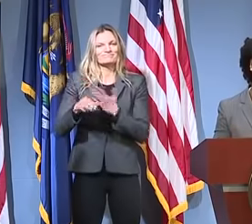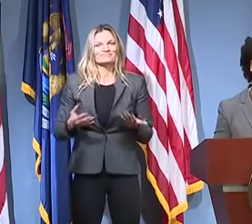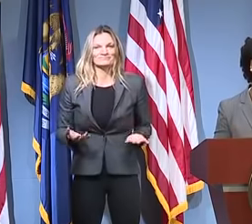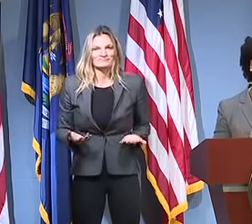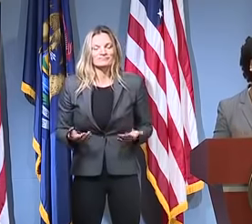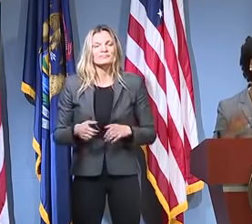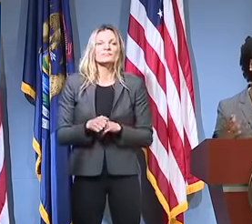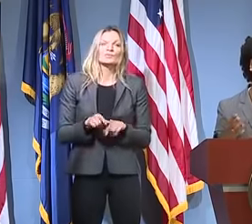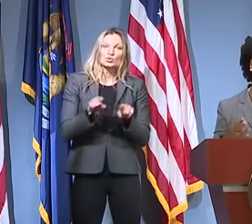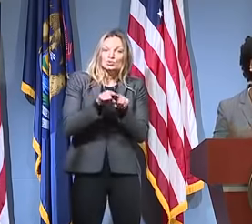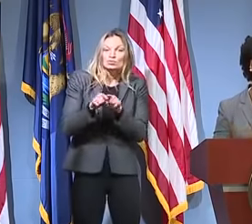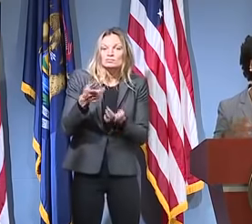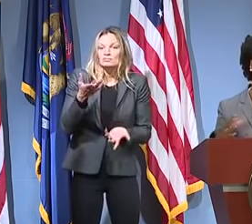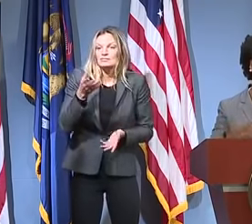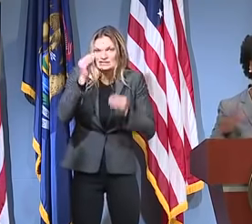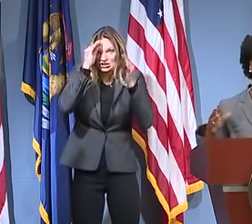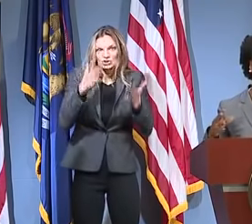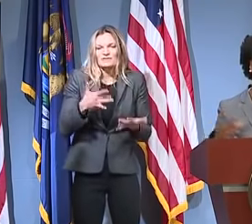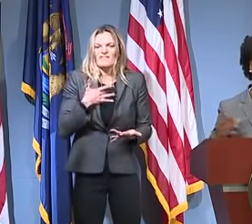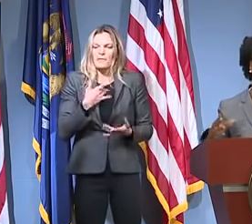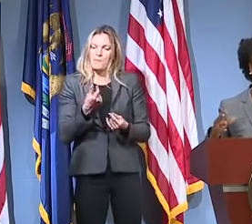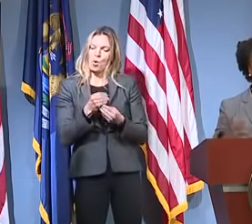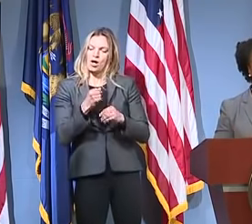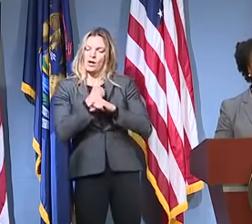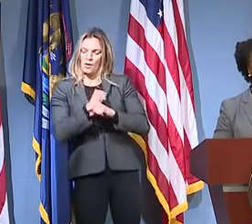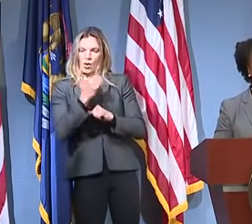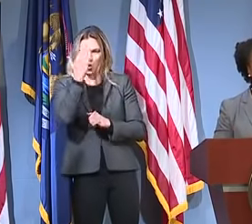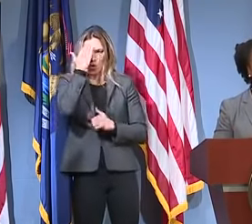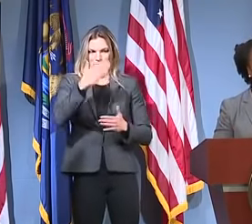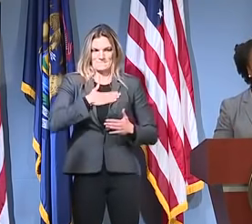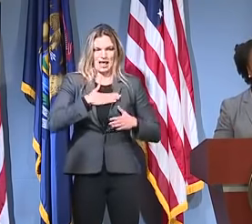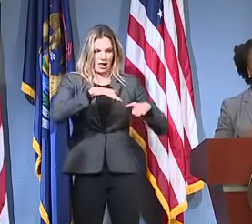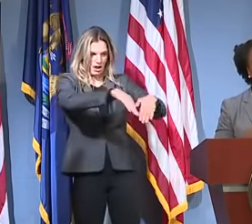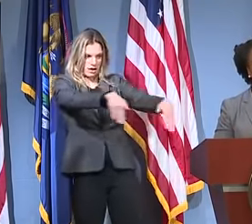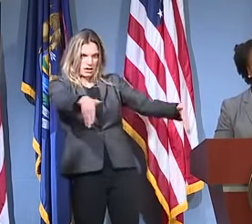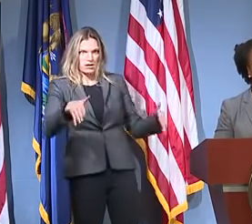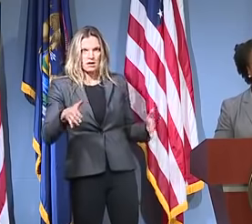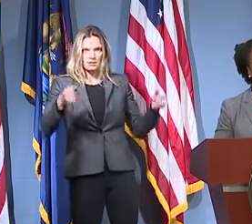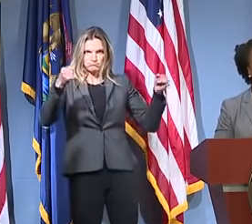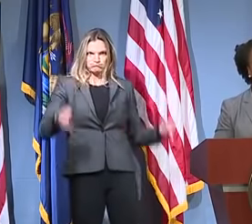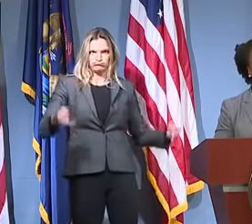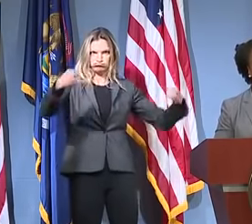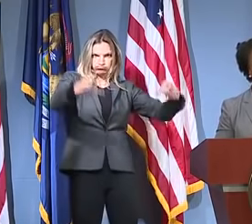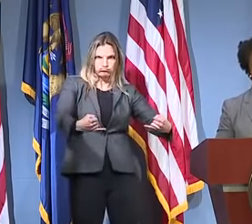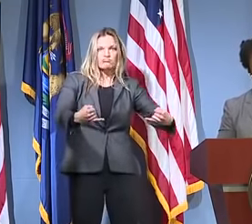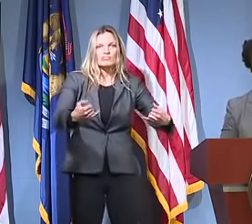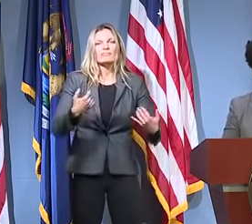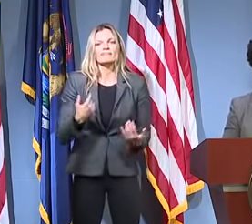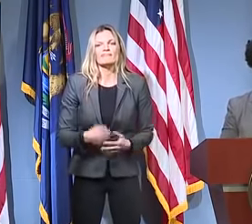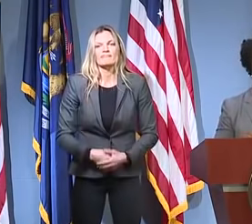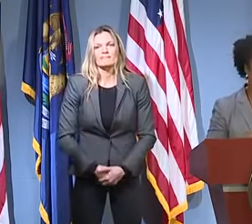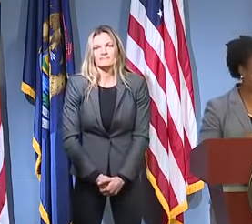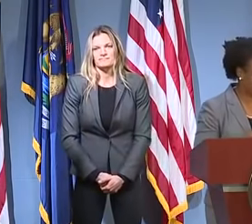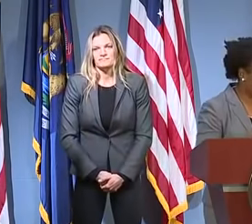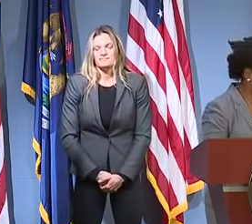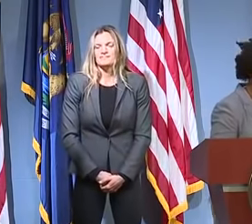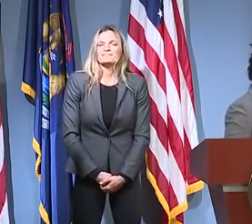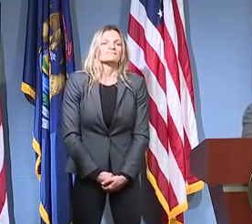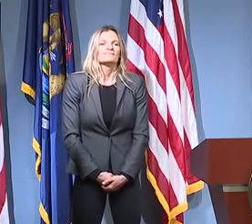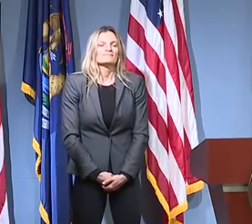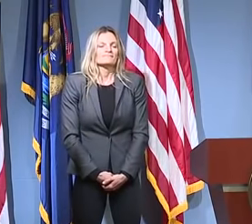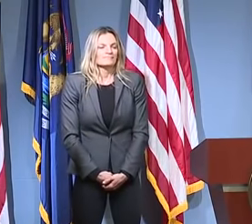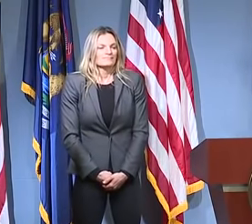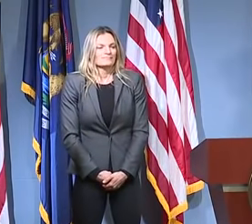teach in a classroom with the limitations of the physical distance and space within the classrooms, this was appropriate.